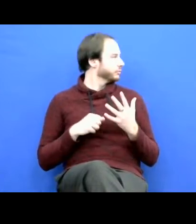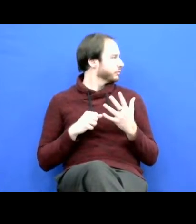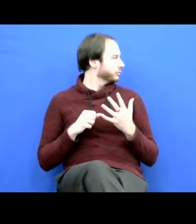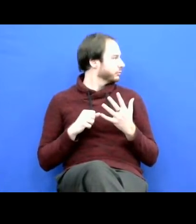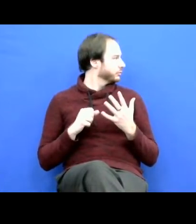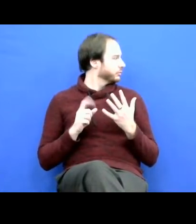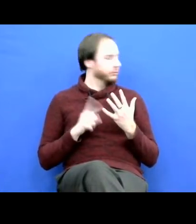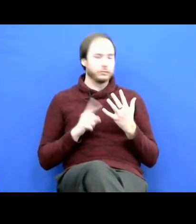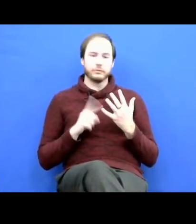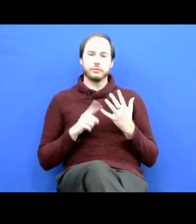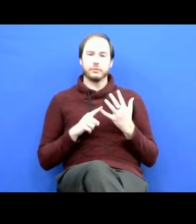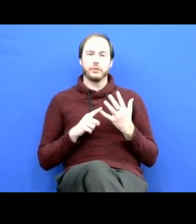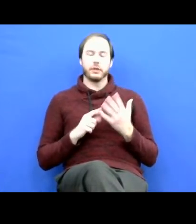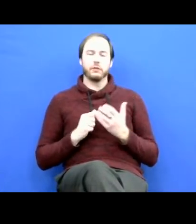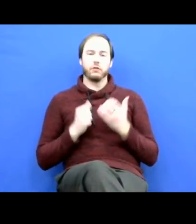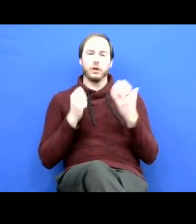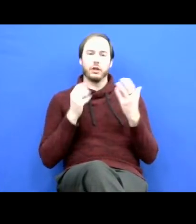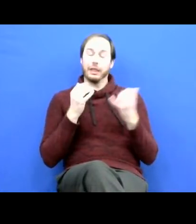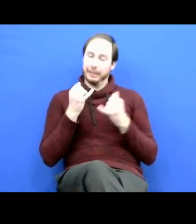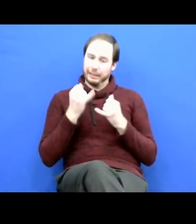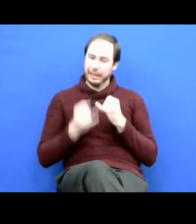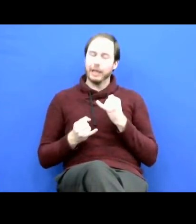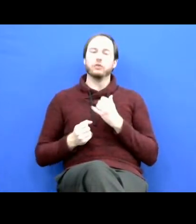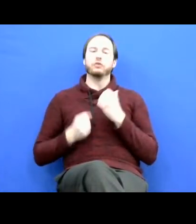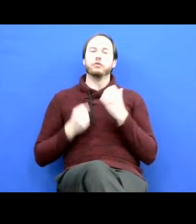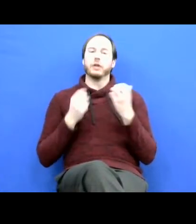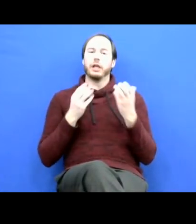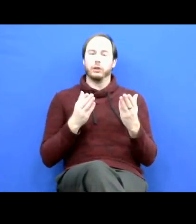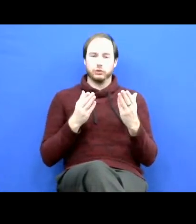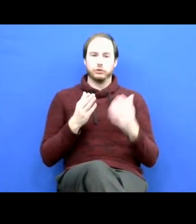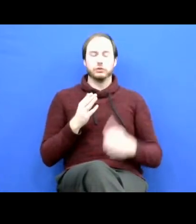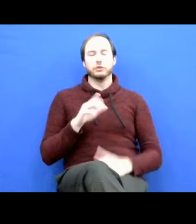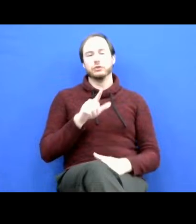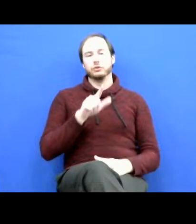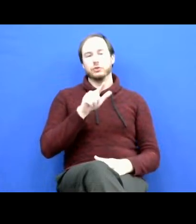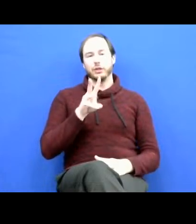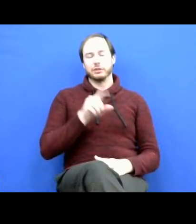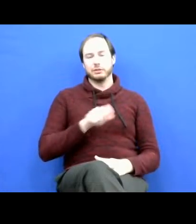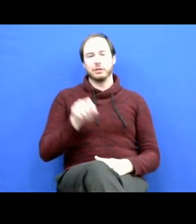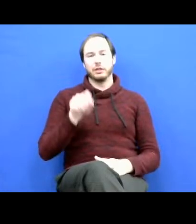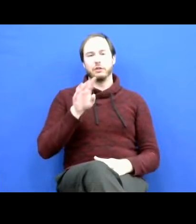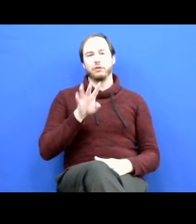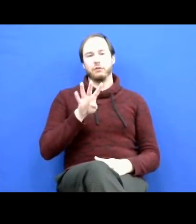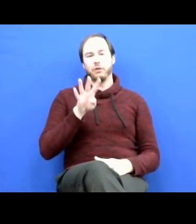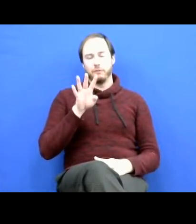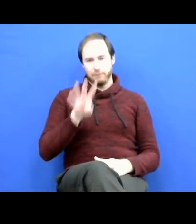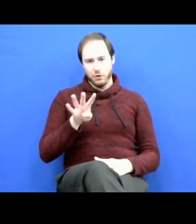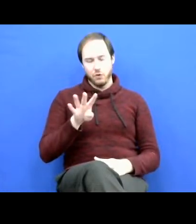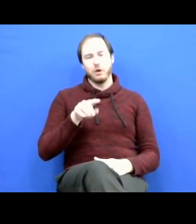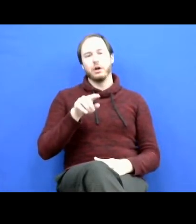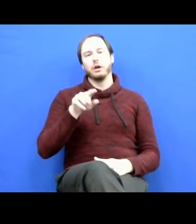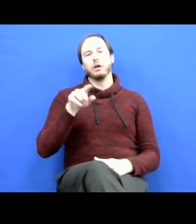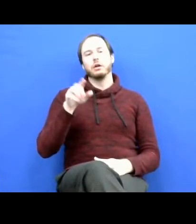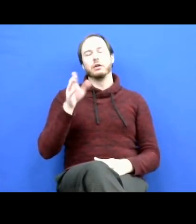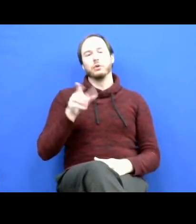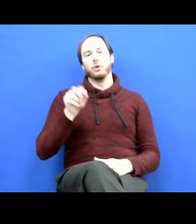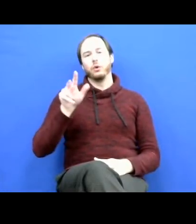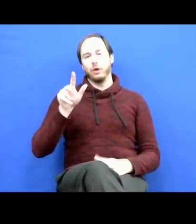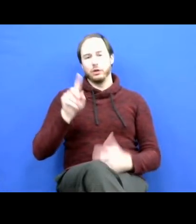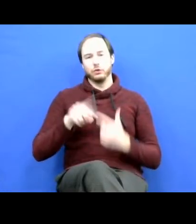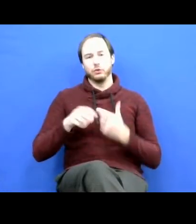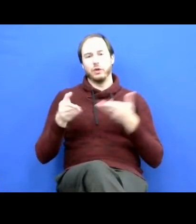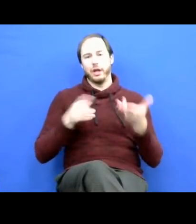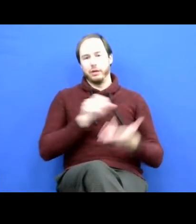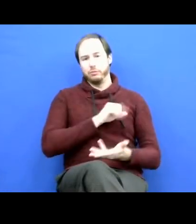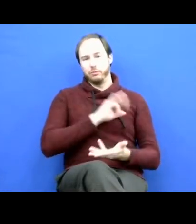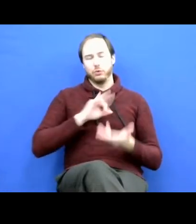Schultz and fellow board members, I have the last resolution, number 26-444, 2023, to hire personnel and make